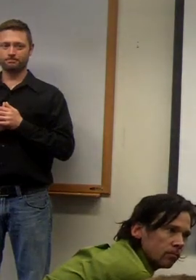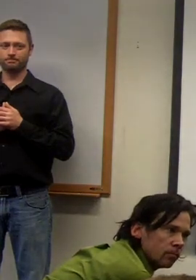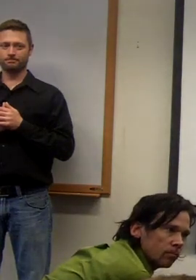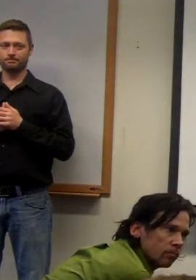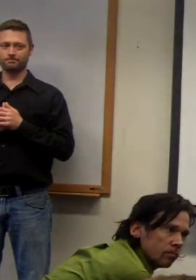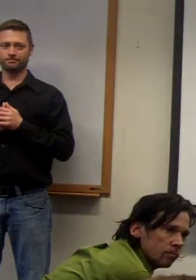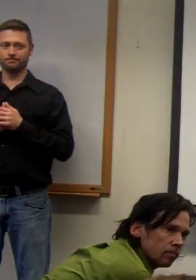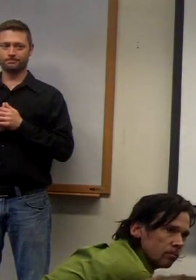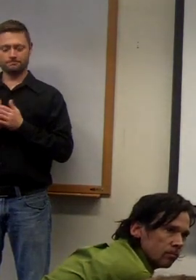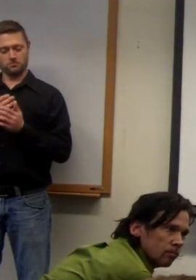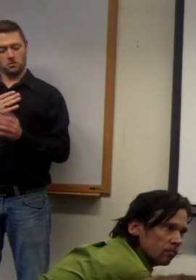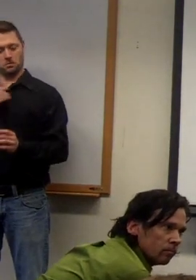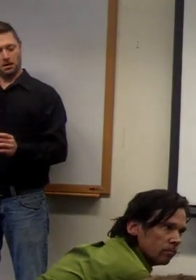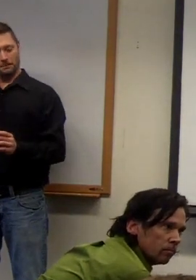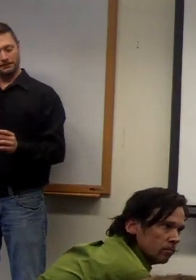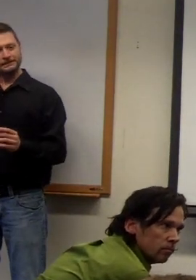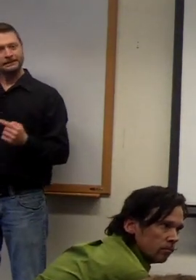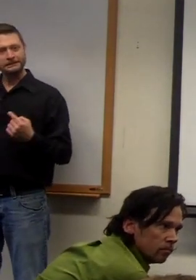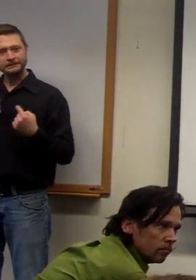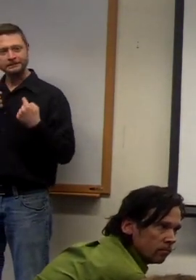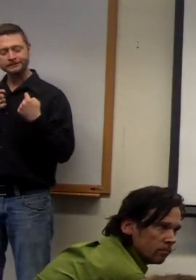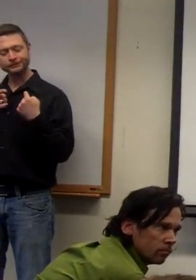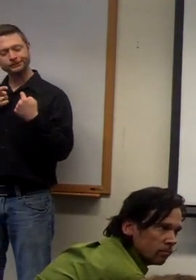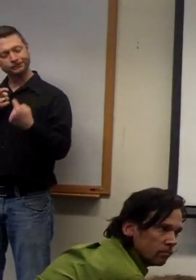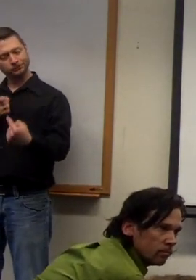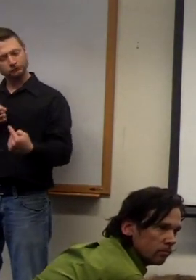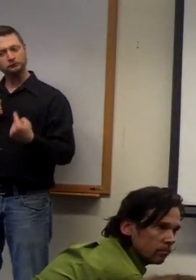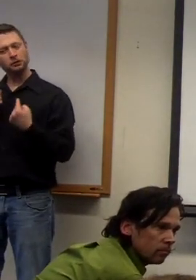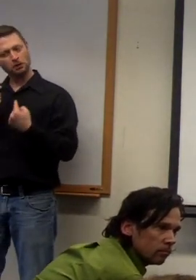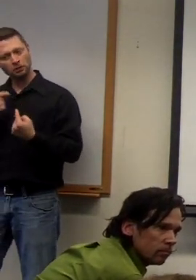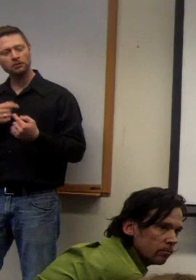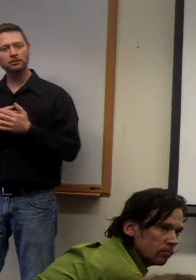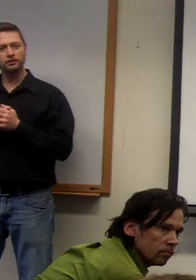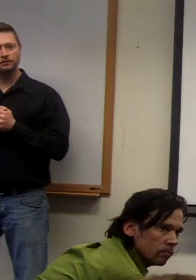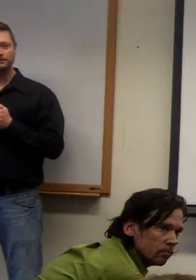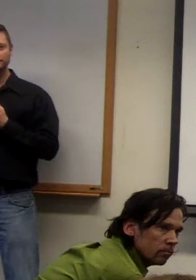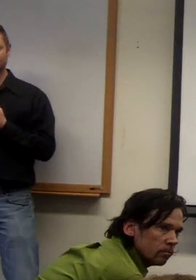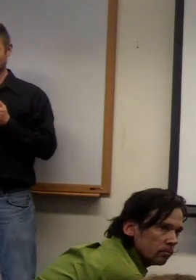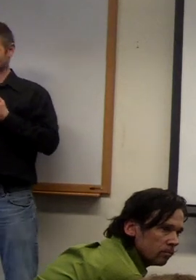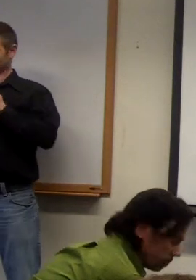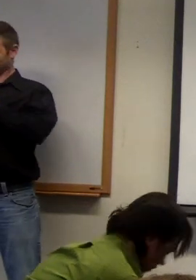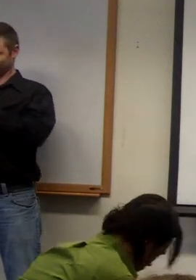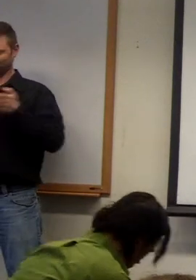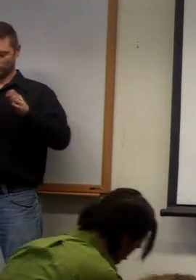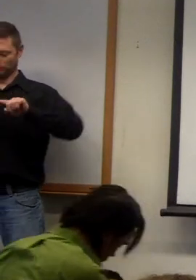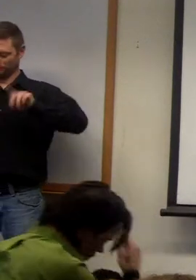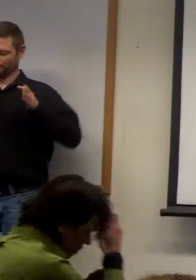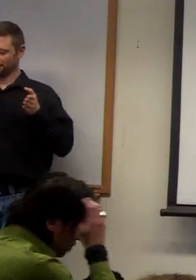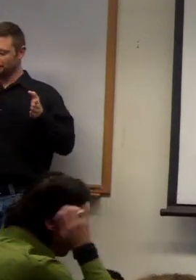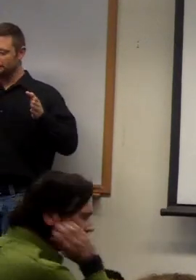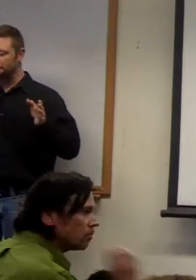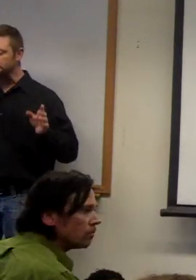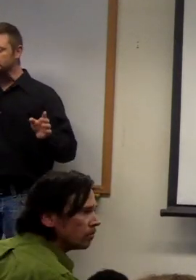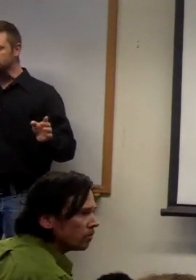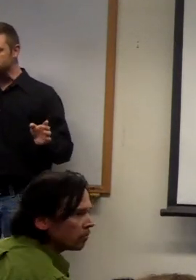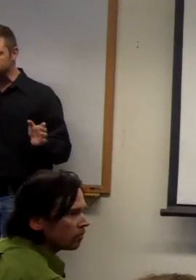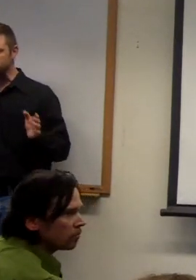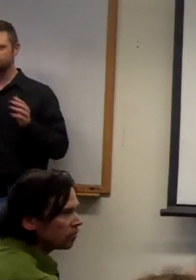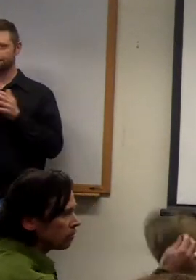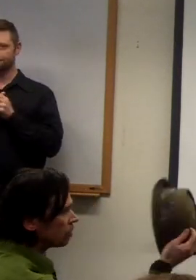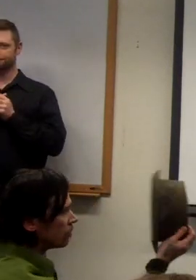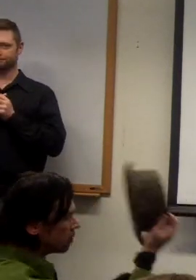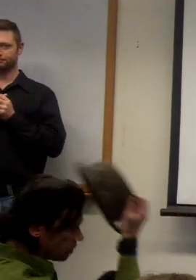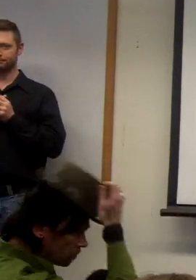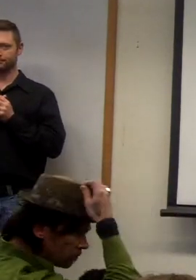This is great. I struggle a lot because I'm on this, I'm on these two roads. With the question that you asked your friend